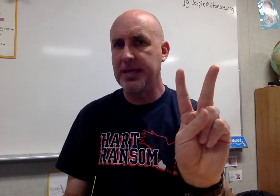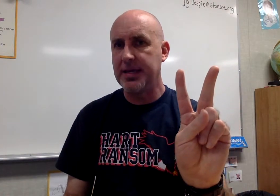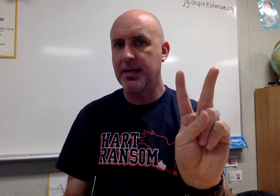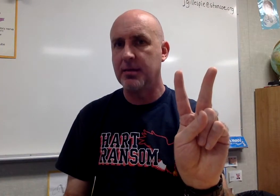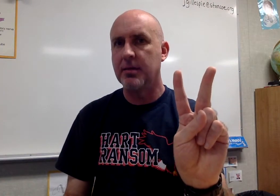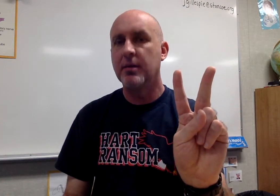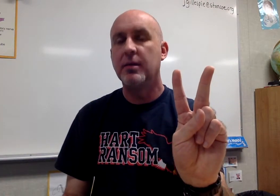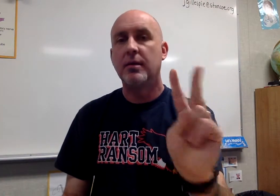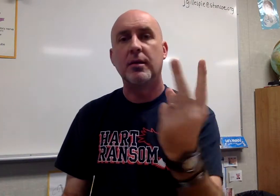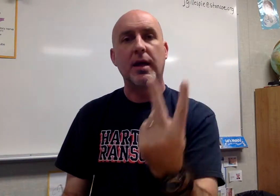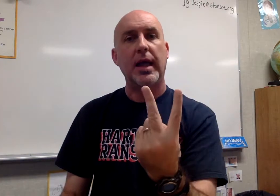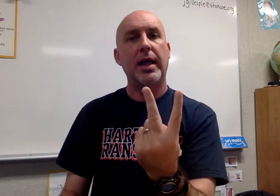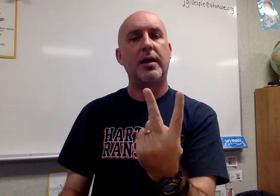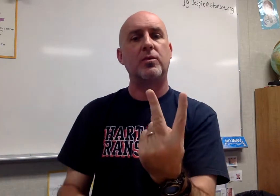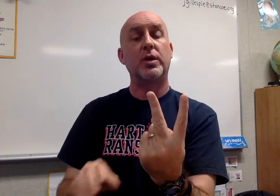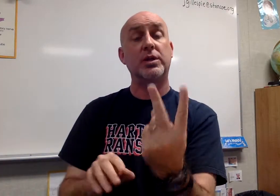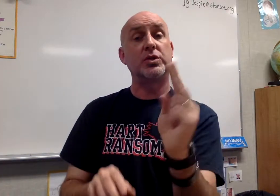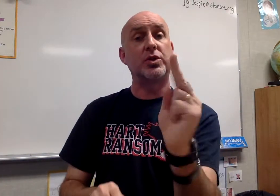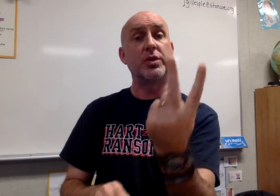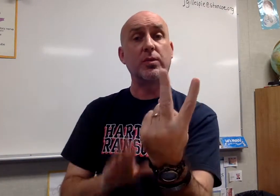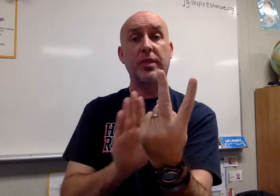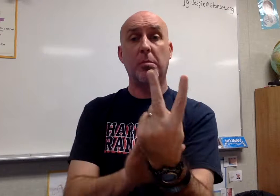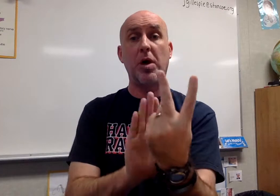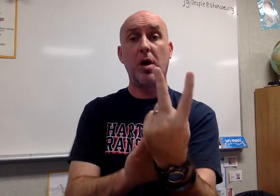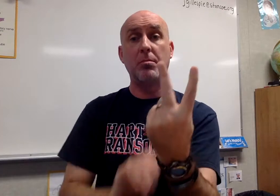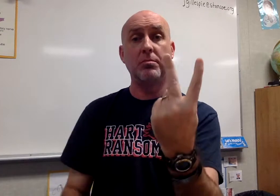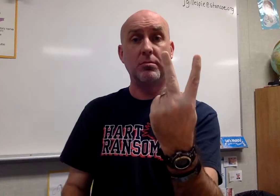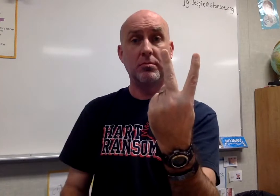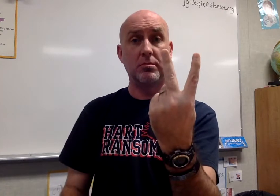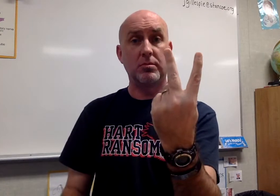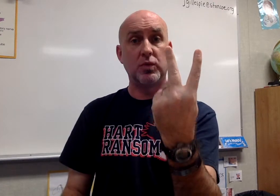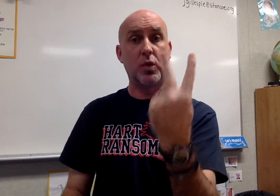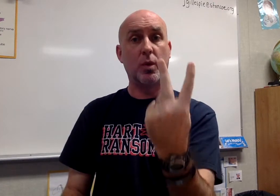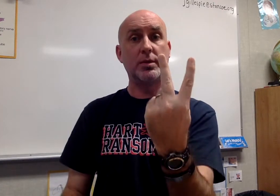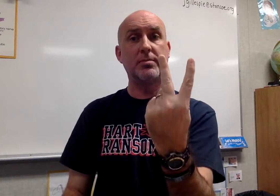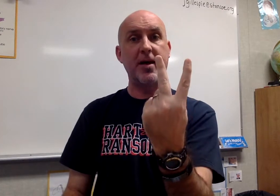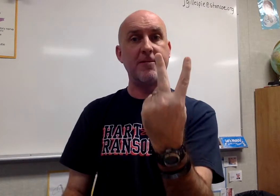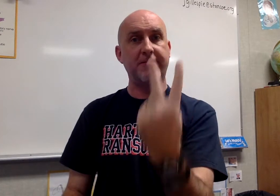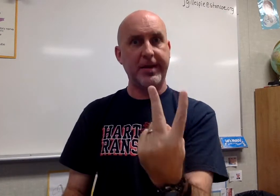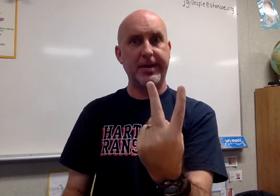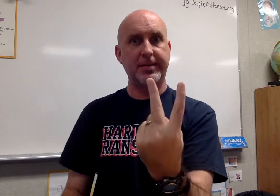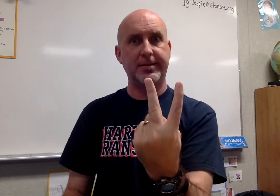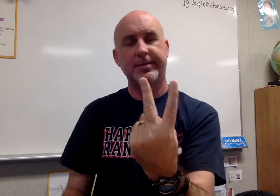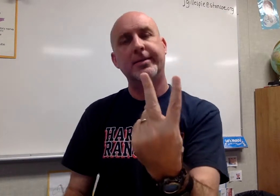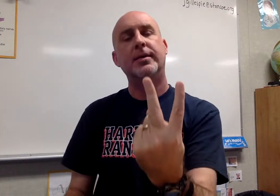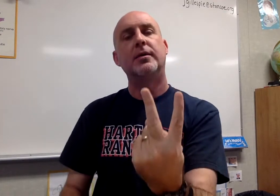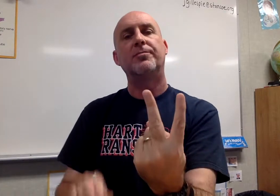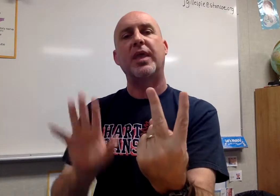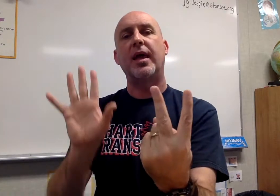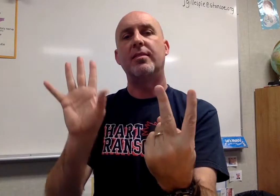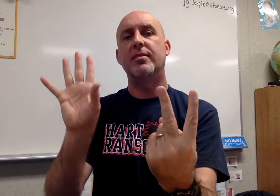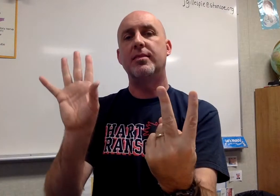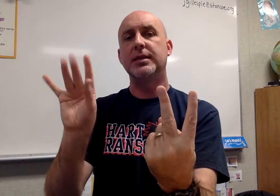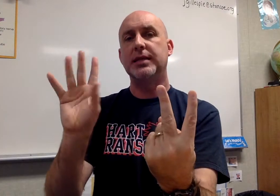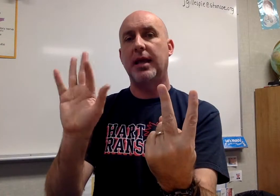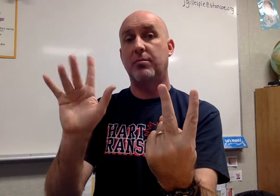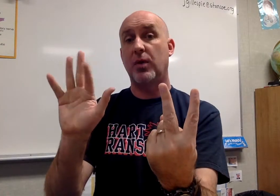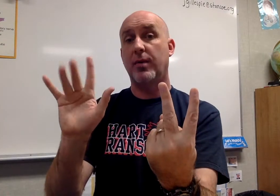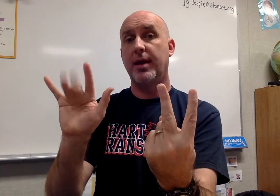V, and we're going to turn it with the palm towards my face, and this hand, my right